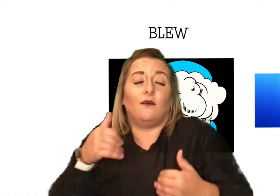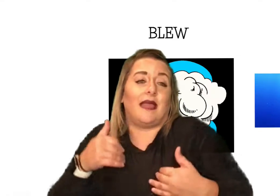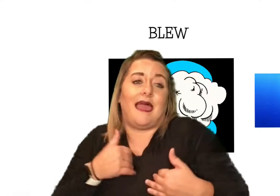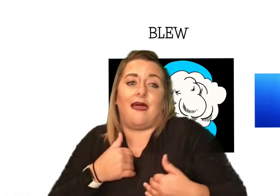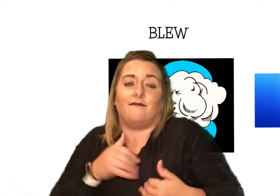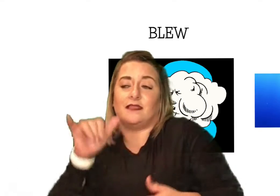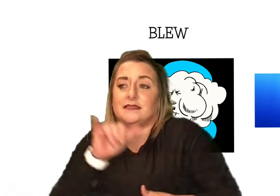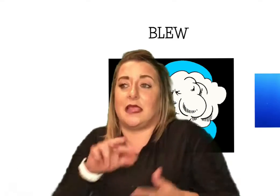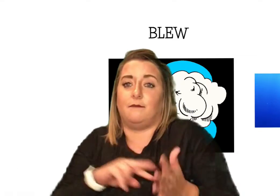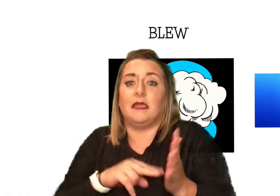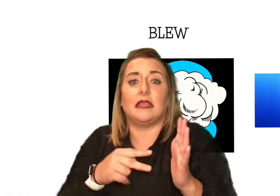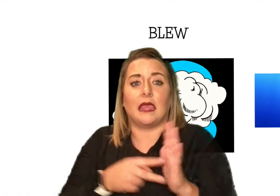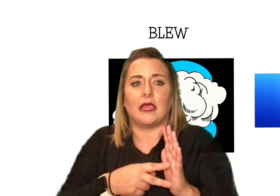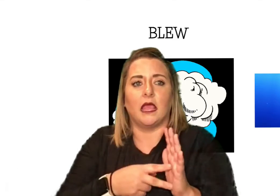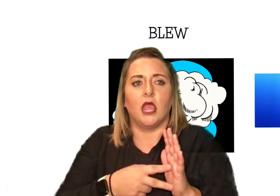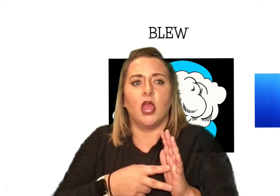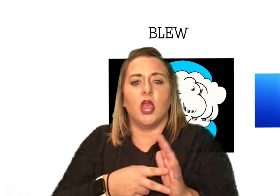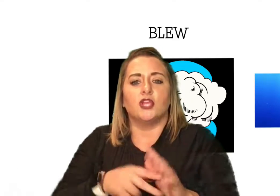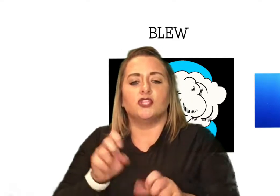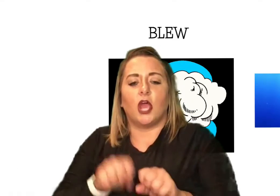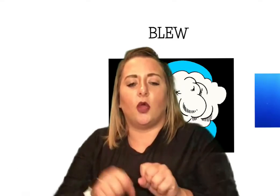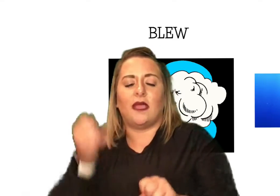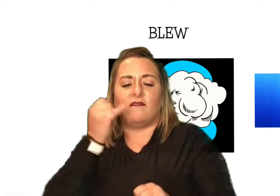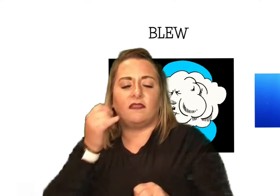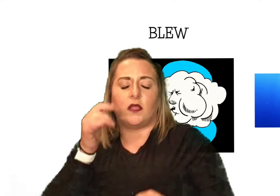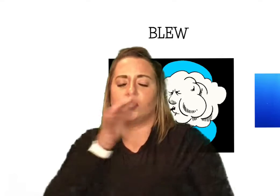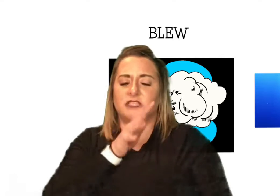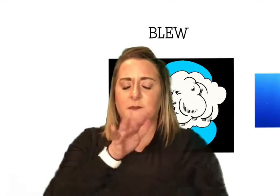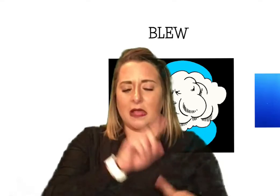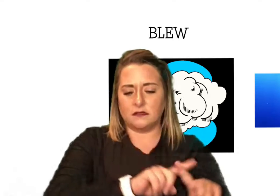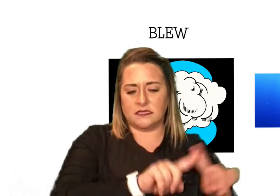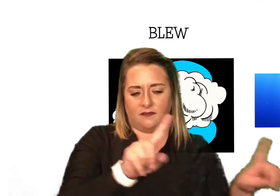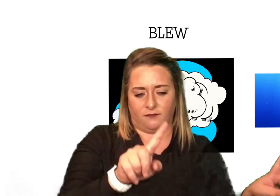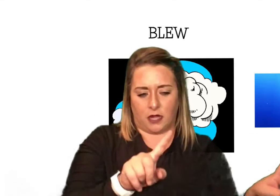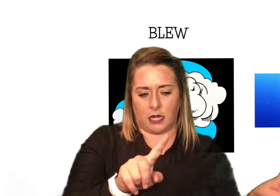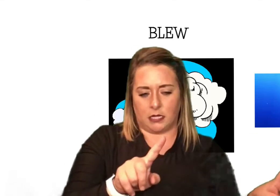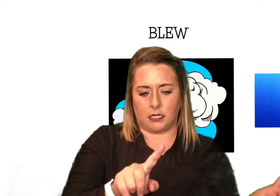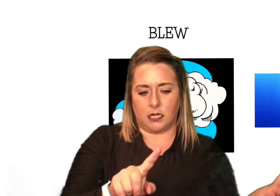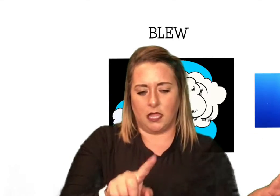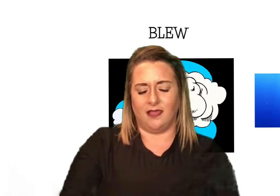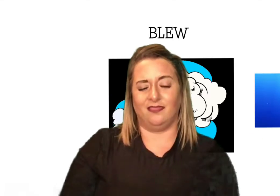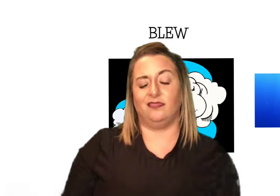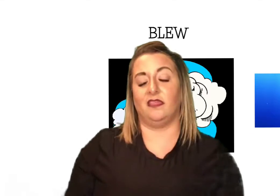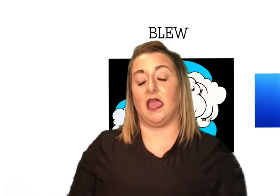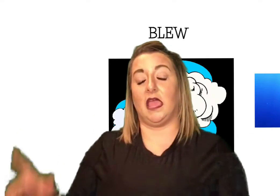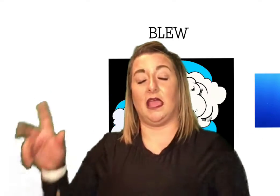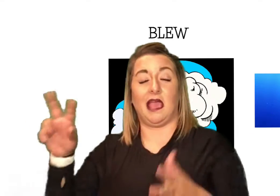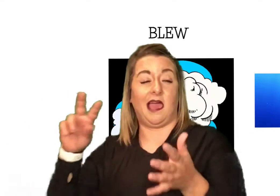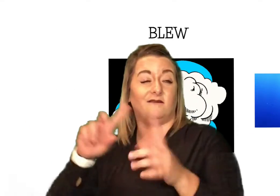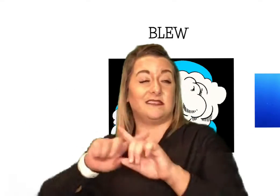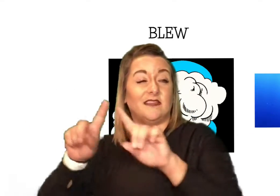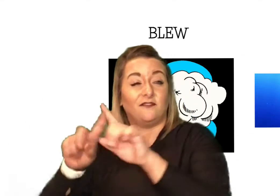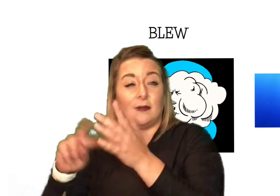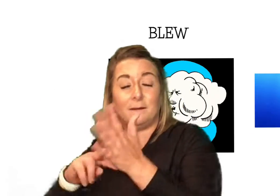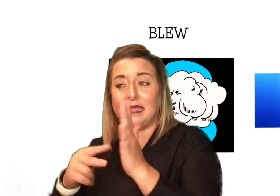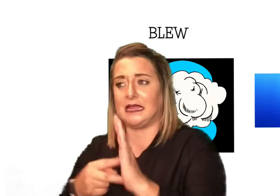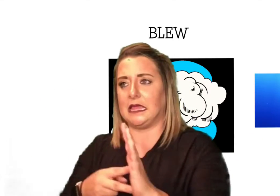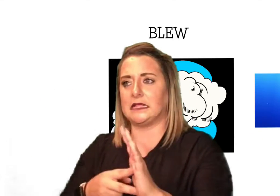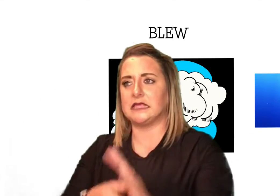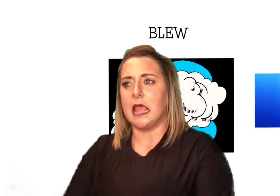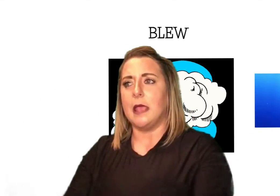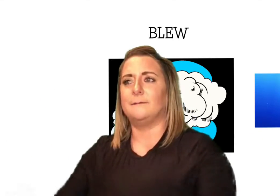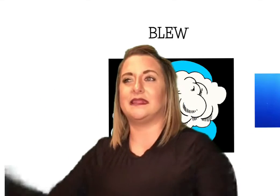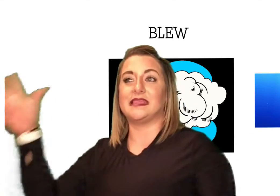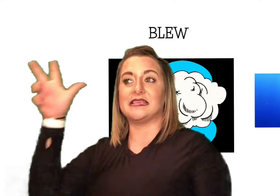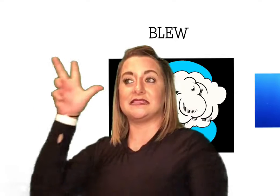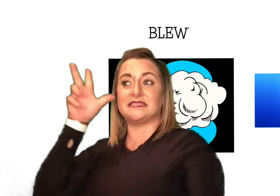No, they don't have the same meaning. So if they're spelled different, they have different